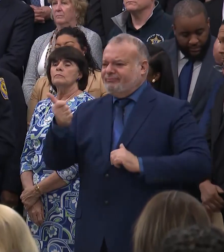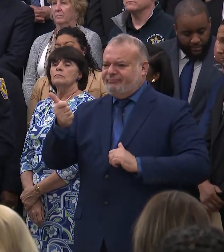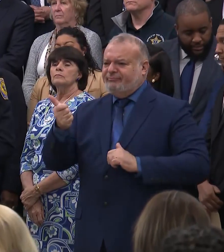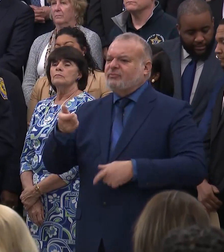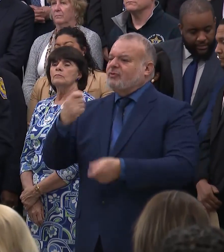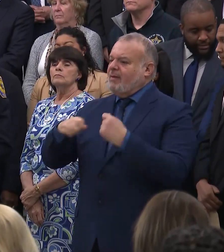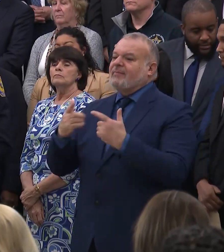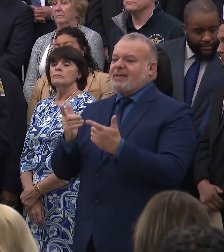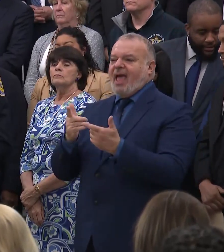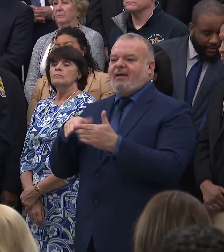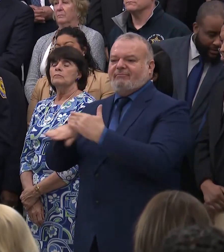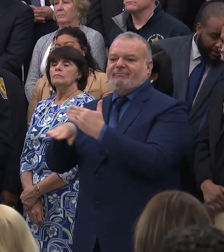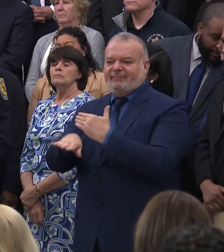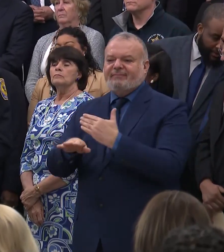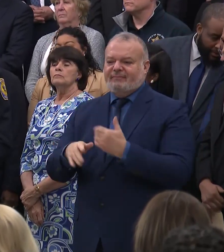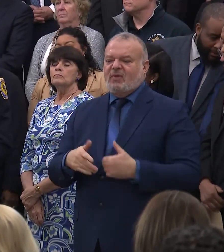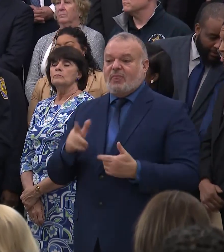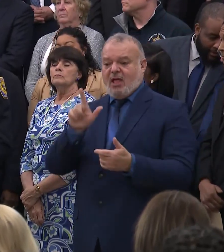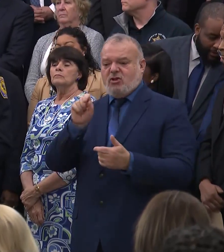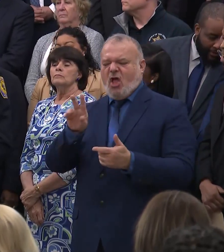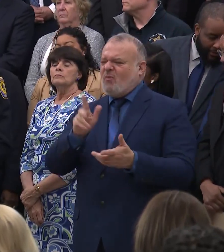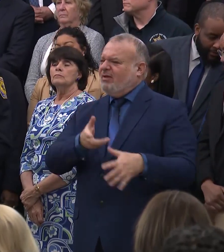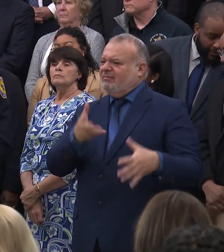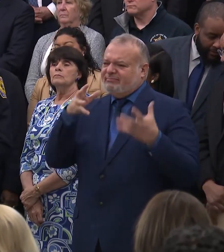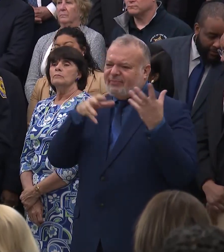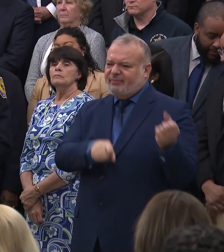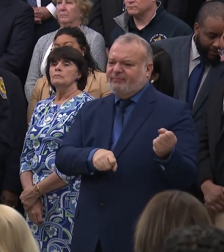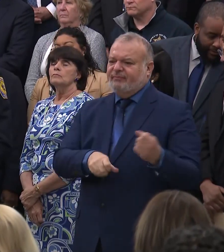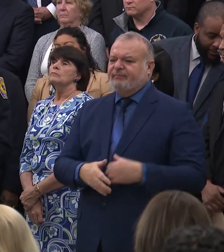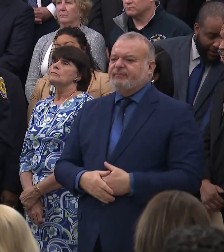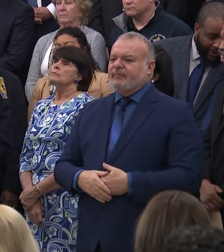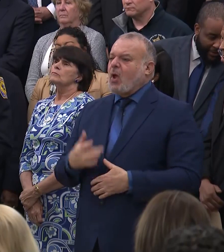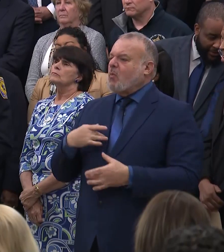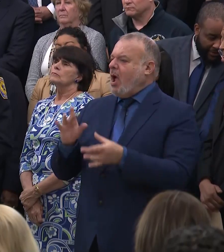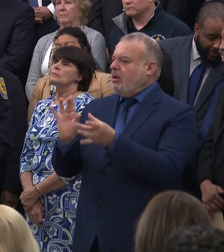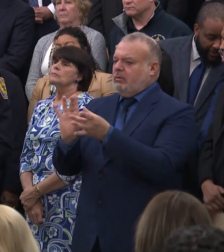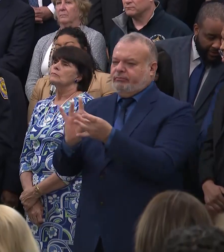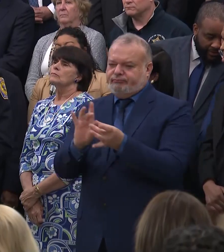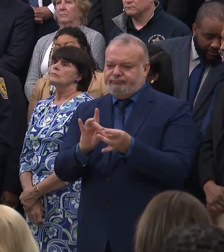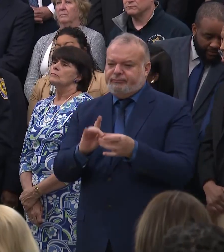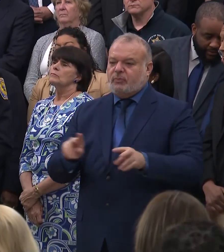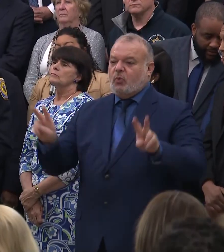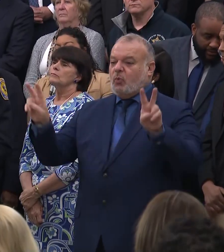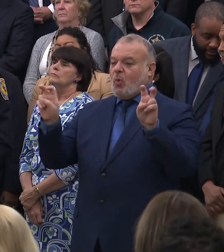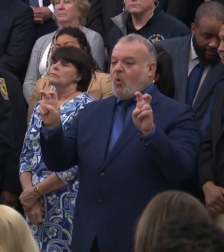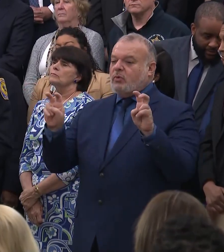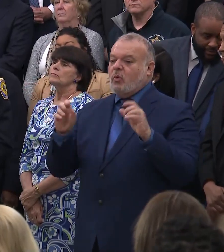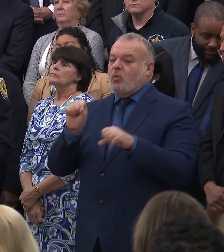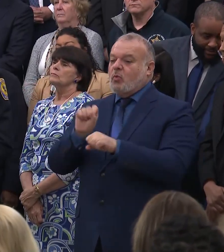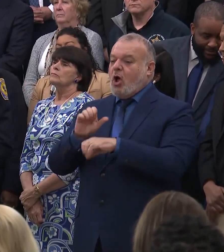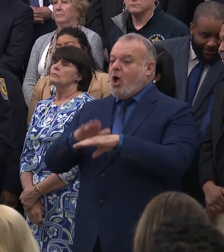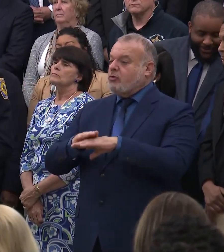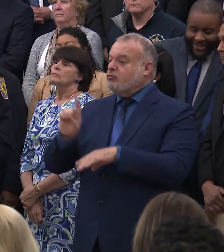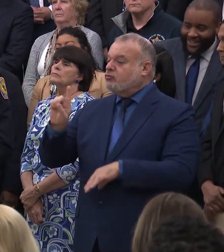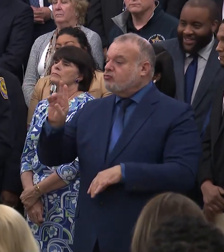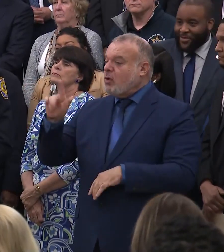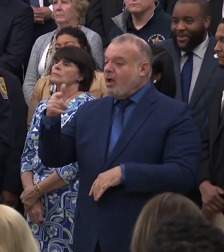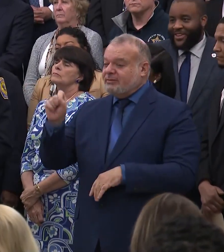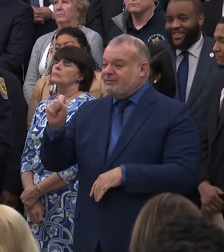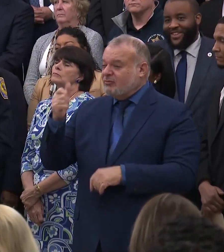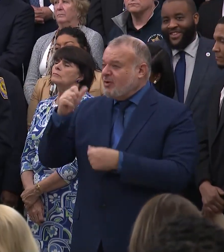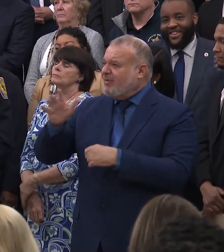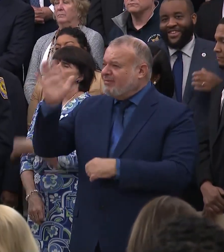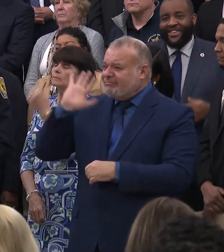I want to note, because it's important, that the so-called war on drugs originated back in the 1970s